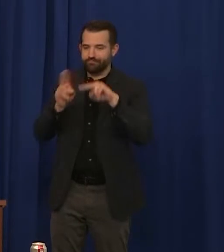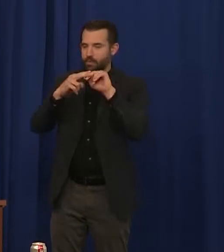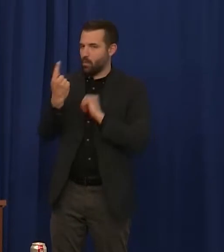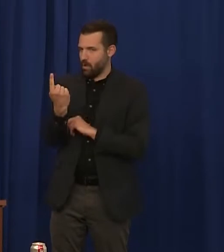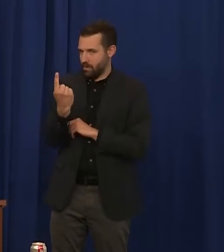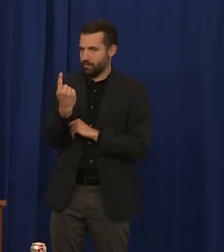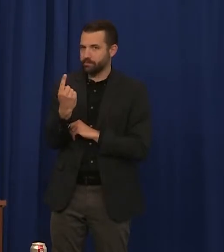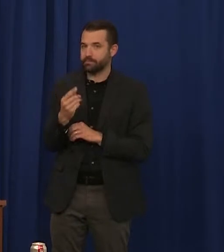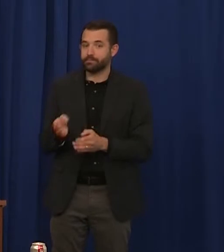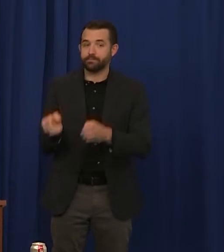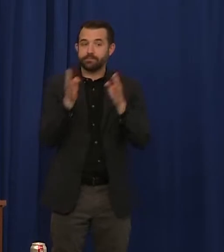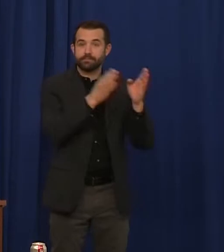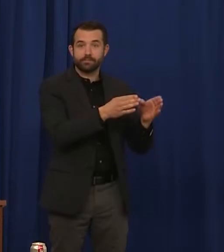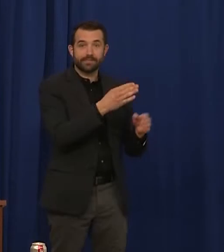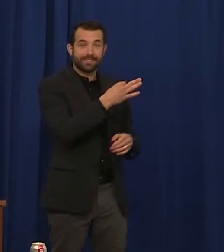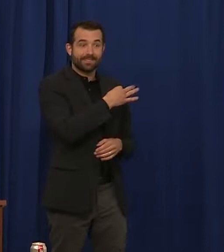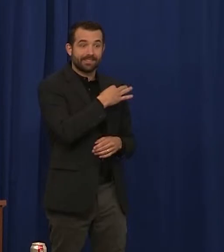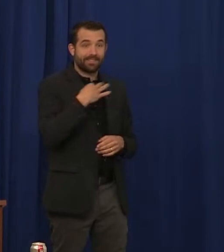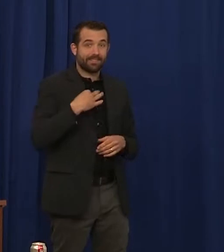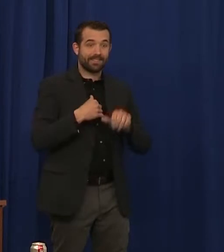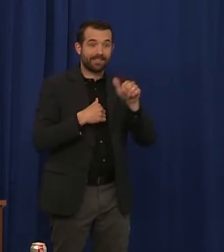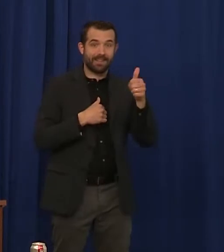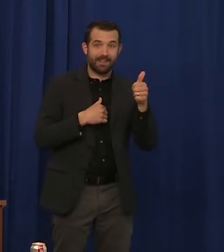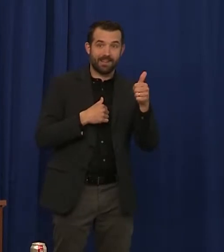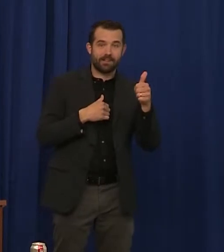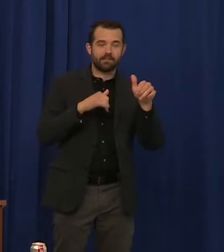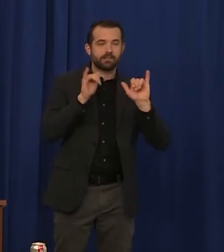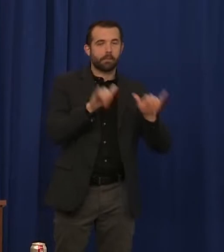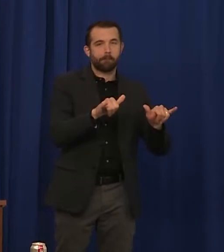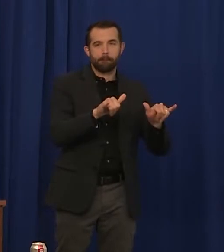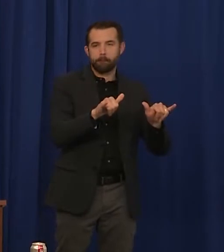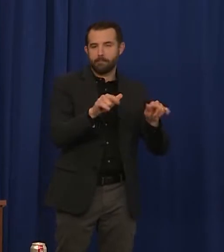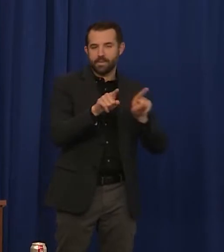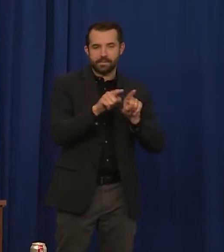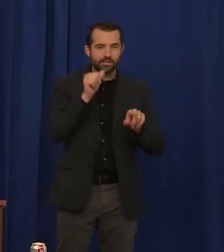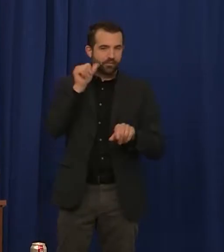yesterday, and 10 staff, which is the same number as yesterday,